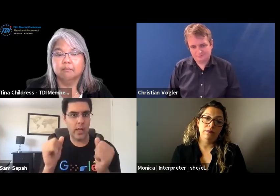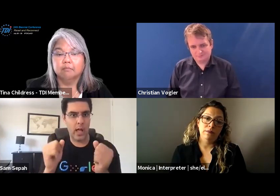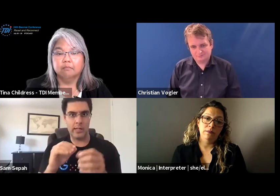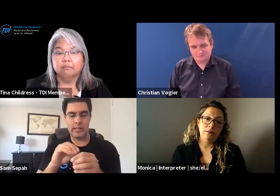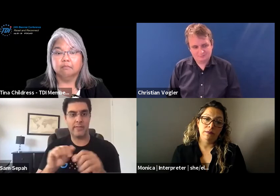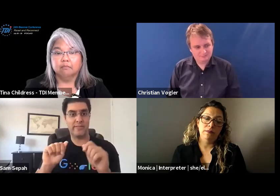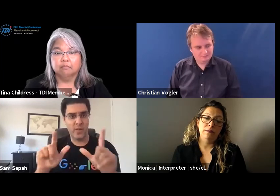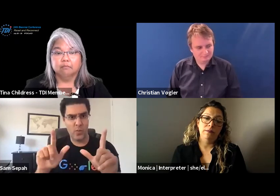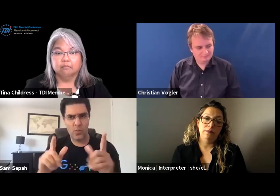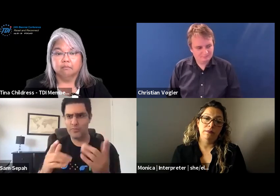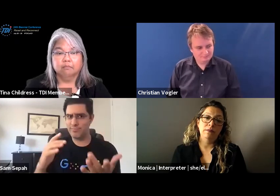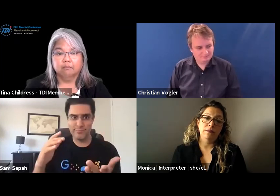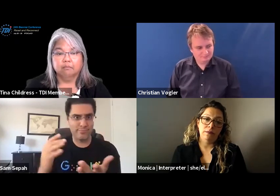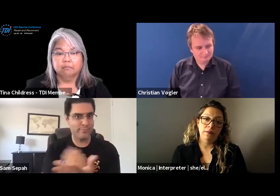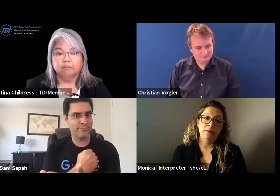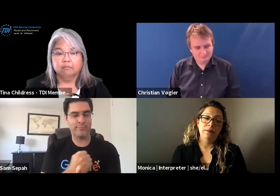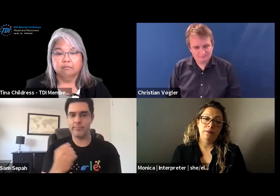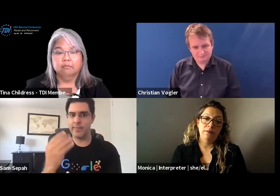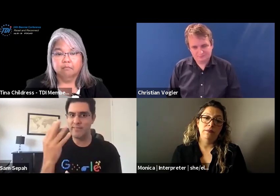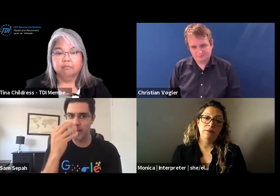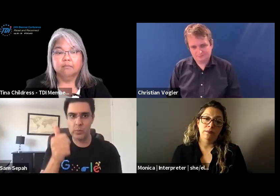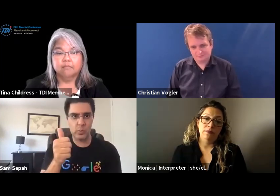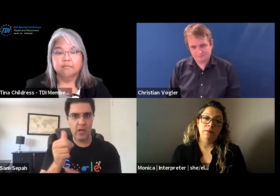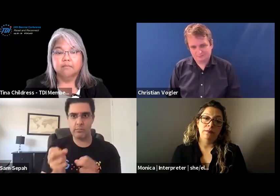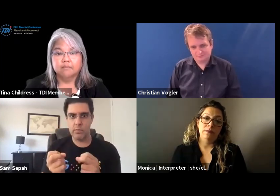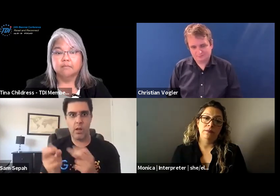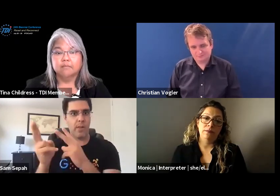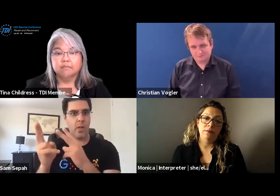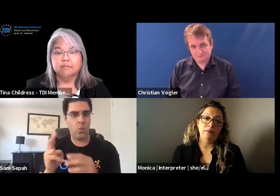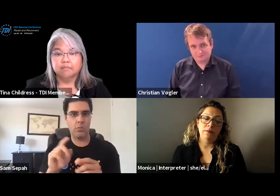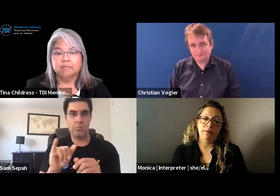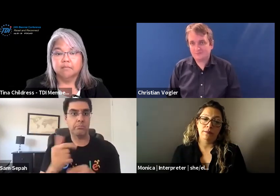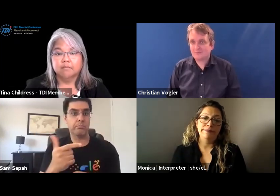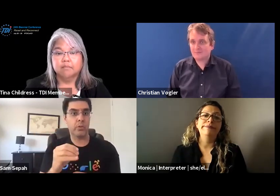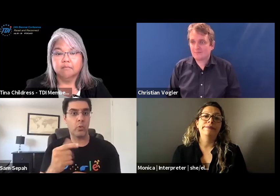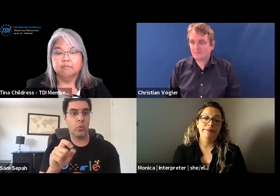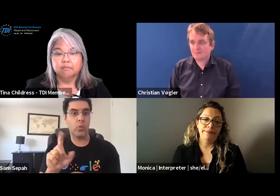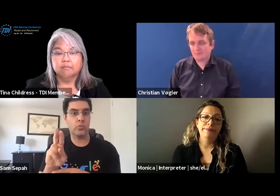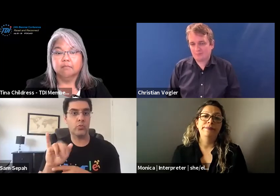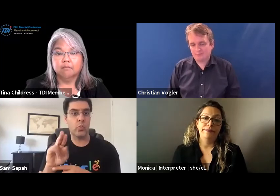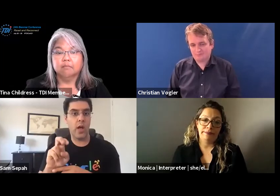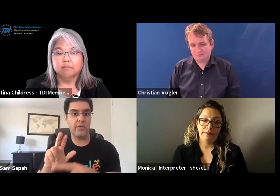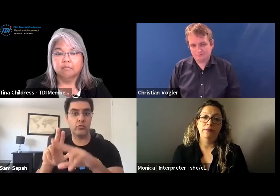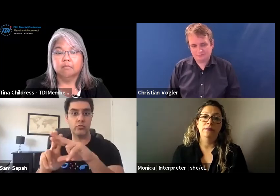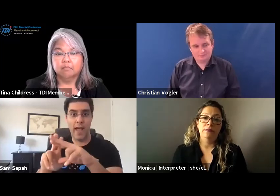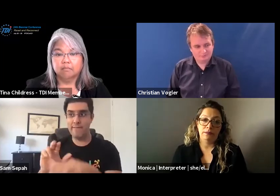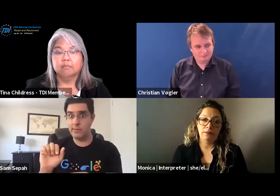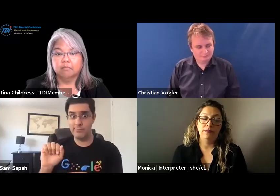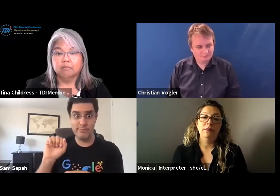express yourself in signing in a video, then take that opportunity to film yourself and upload that, like on Google